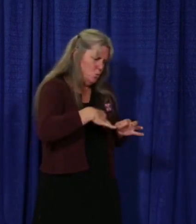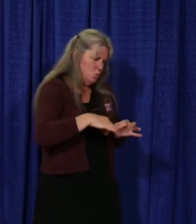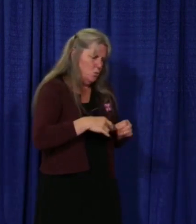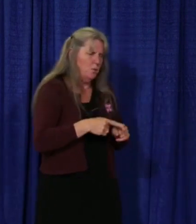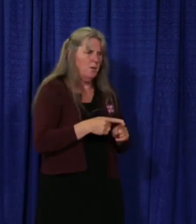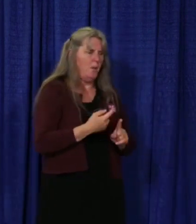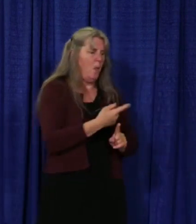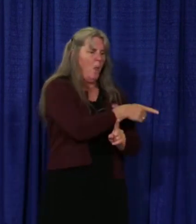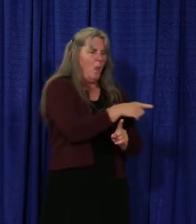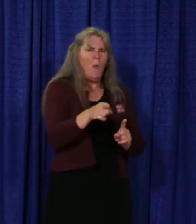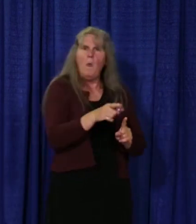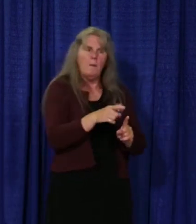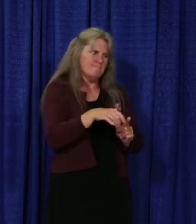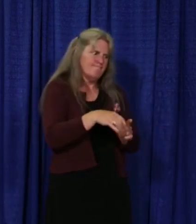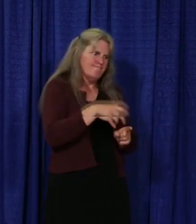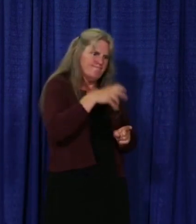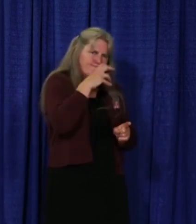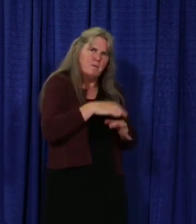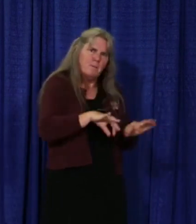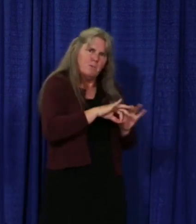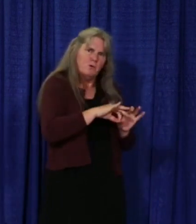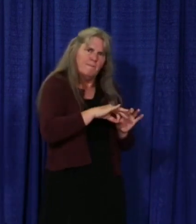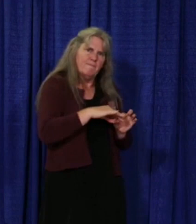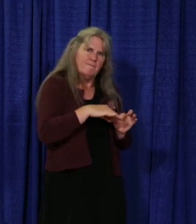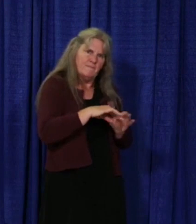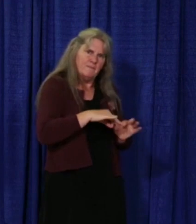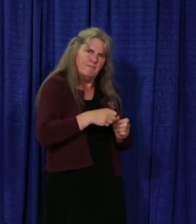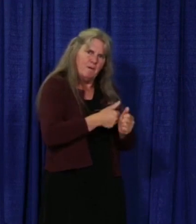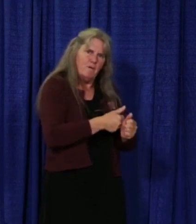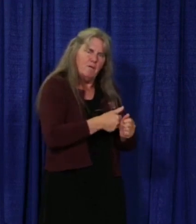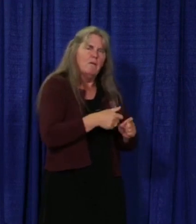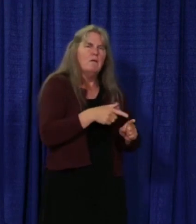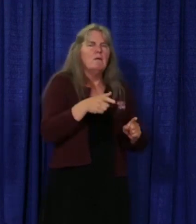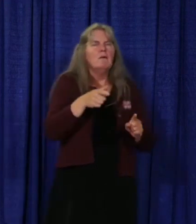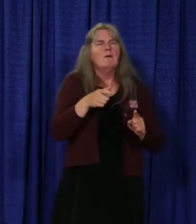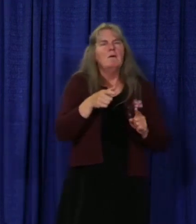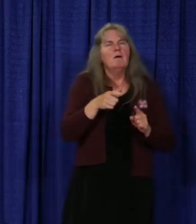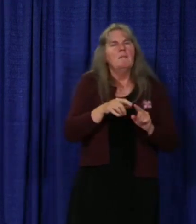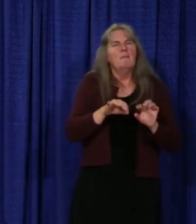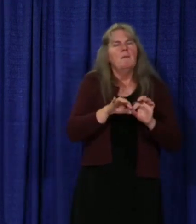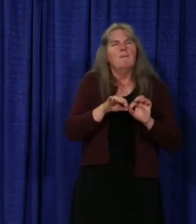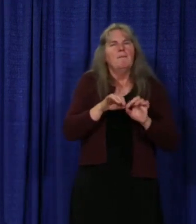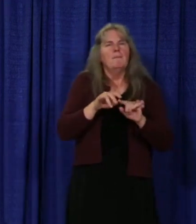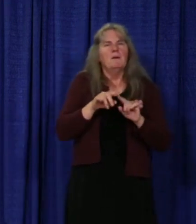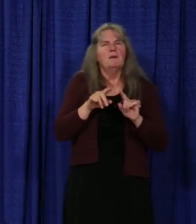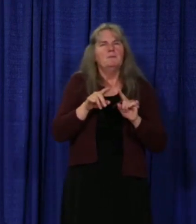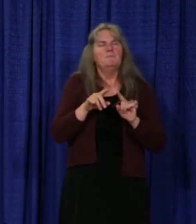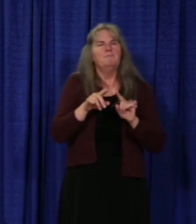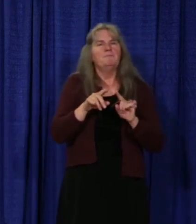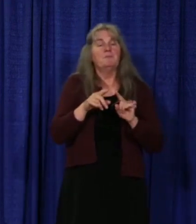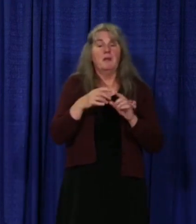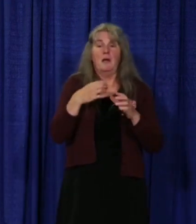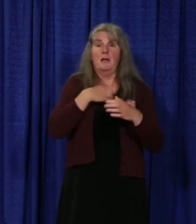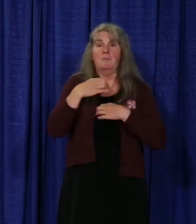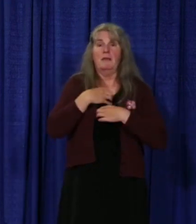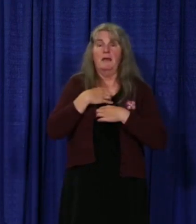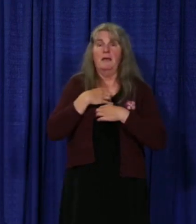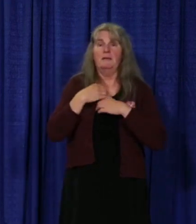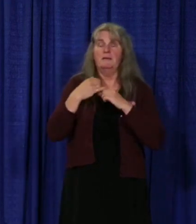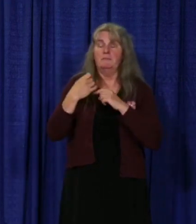is extremely important. But again, the complaints that are coming